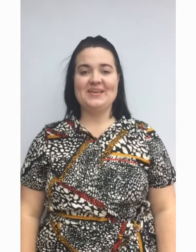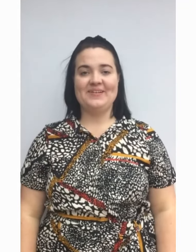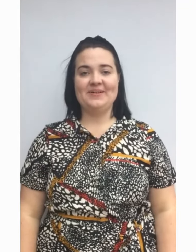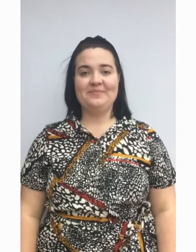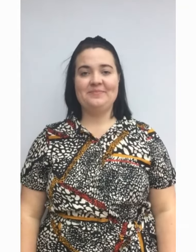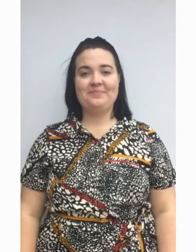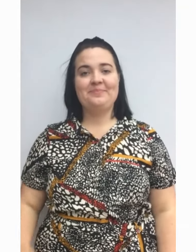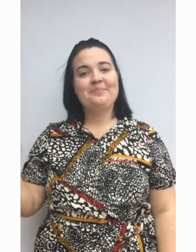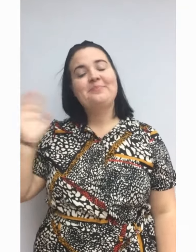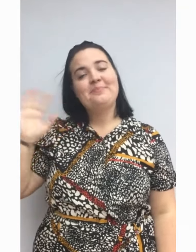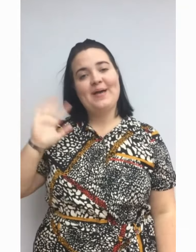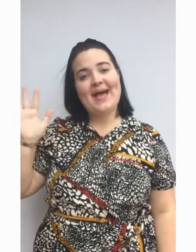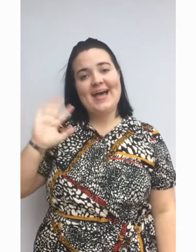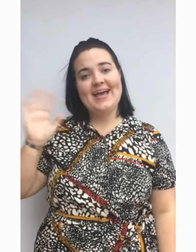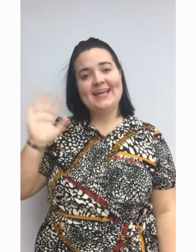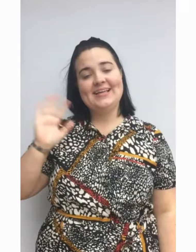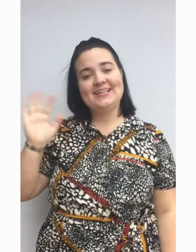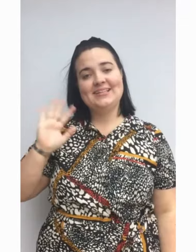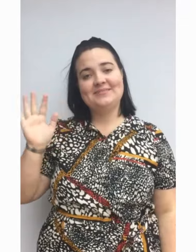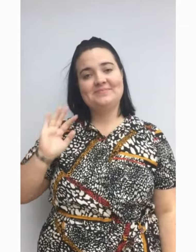all. Bye!